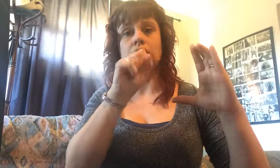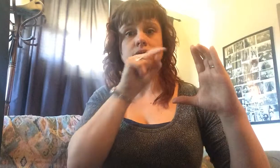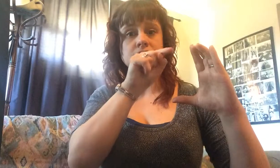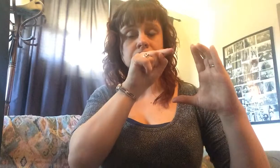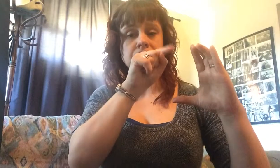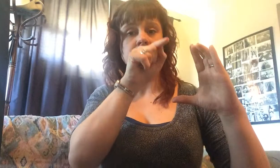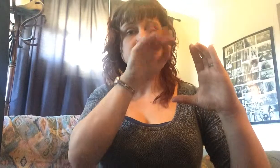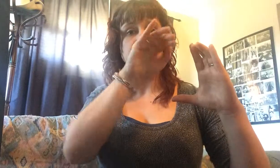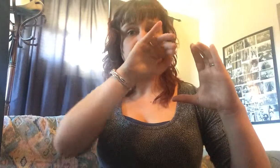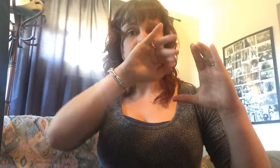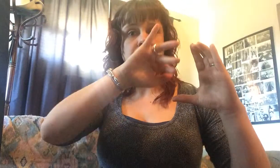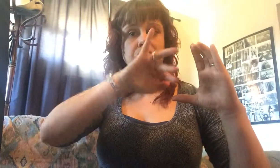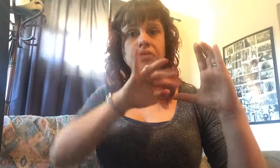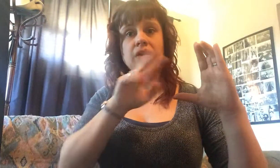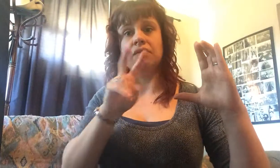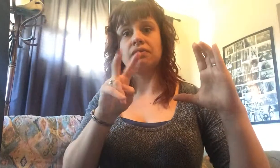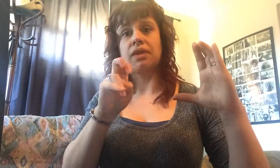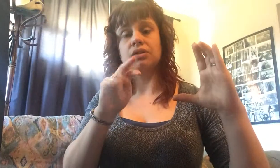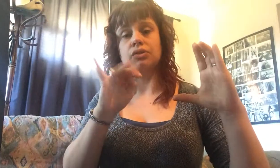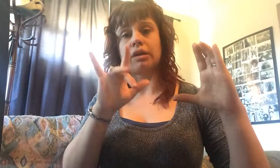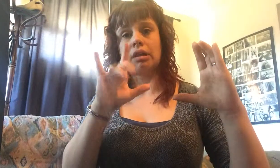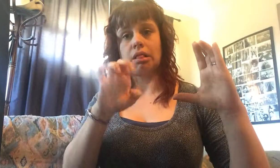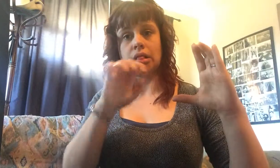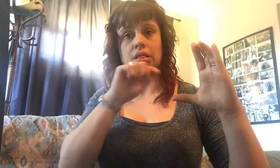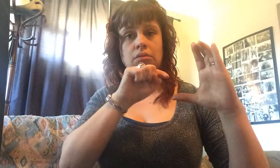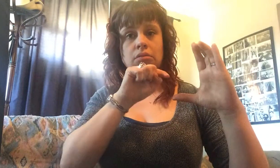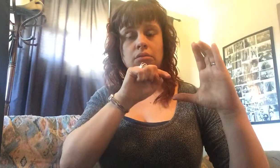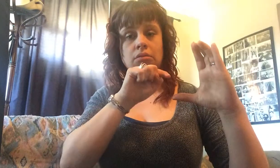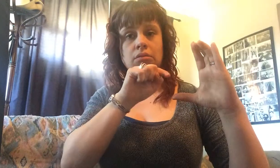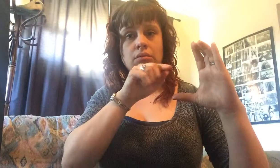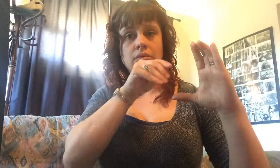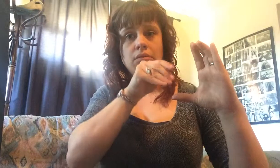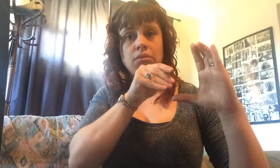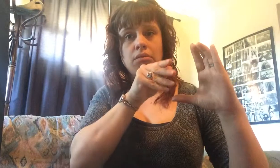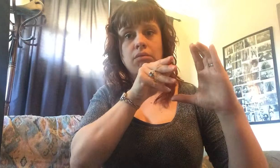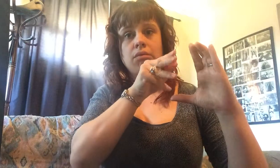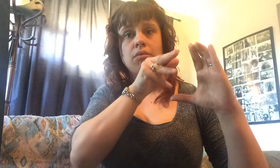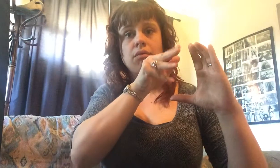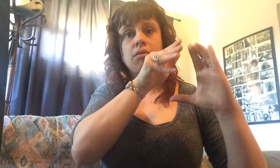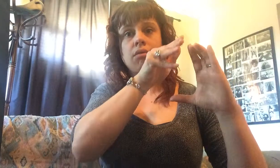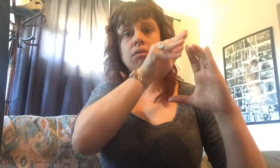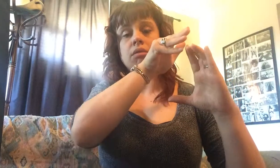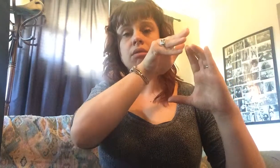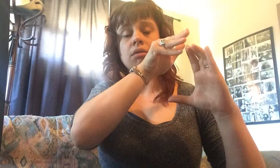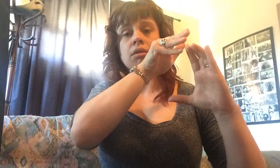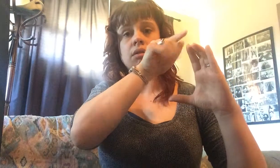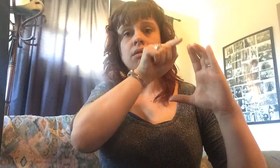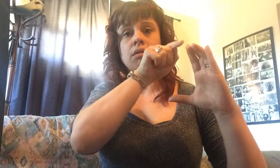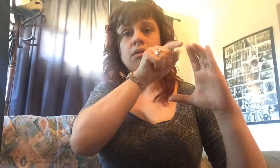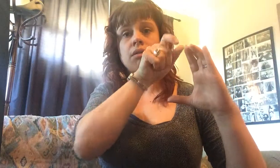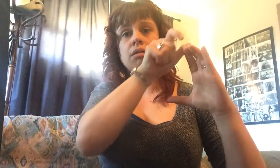oricus to the ventricles and from the ventricles to the iota Yes,